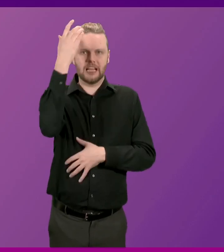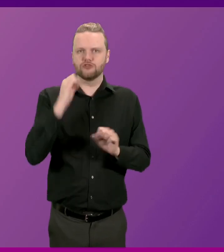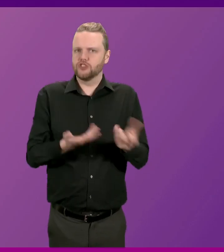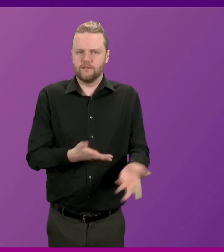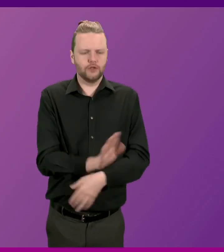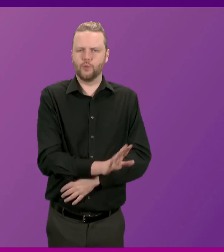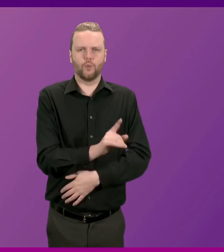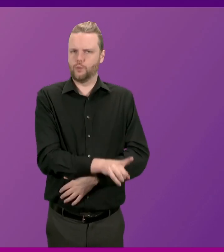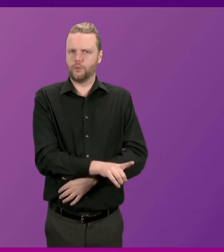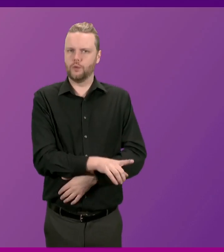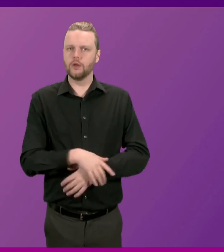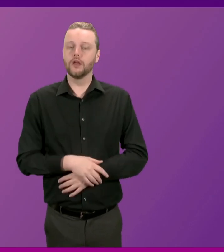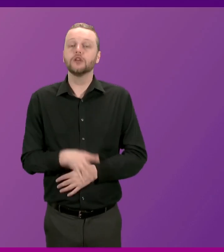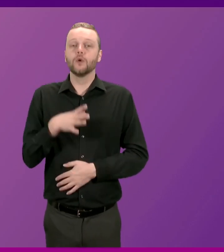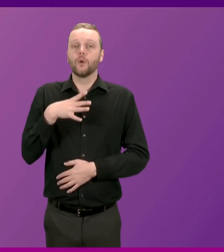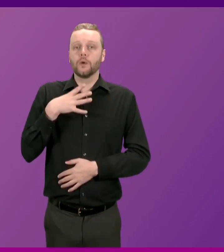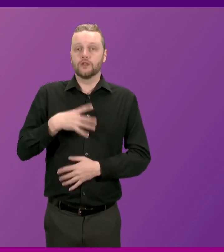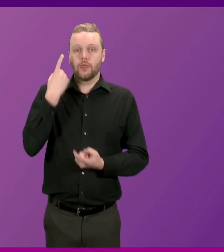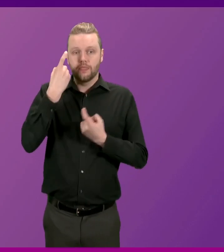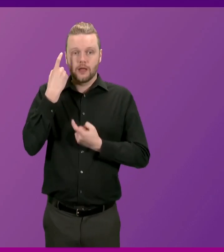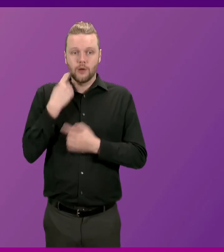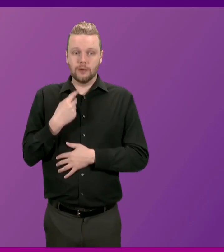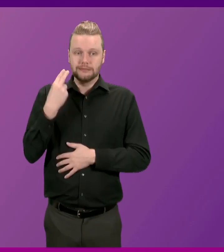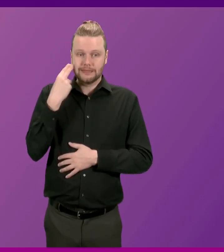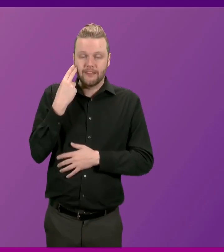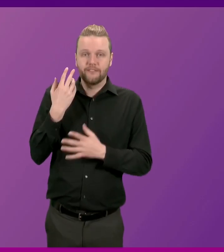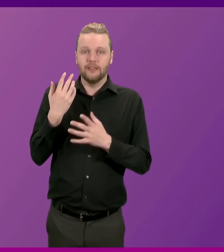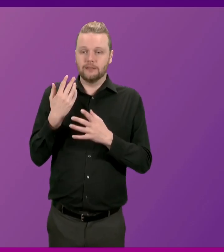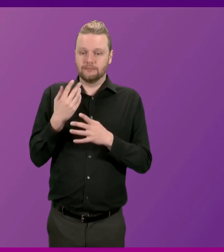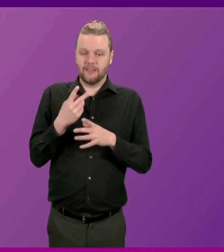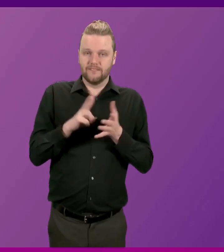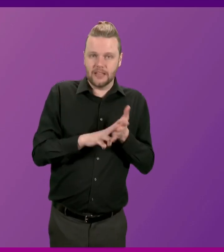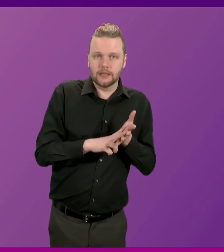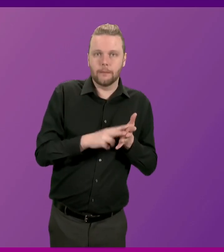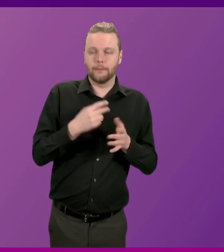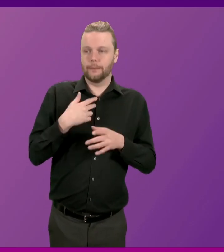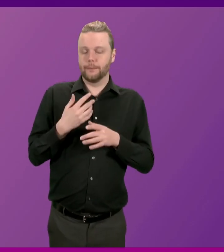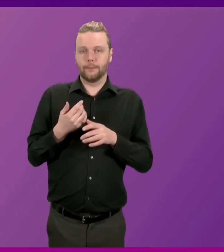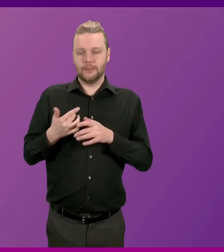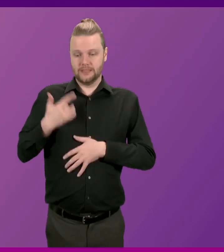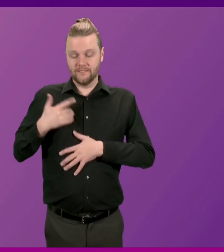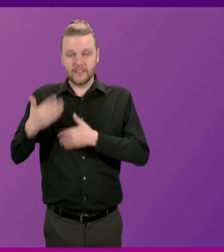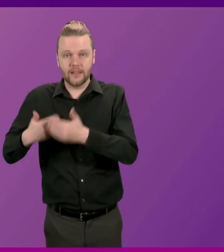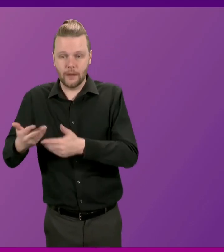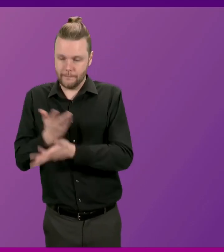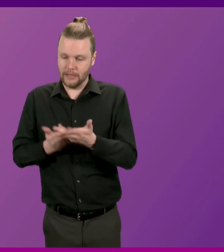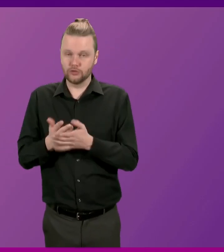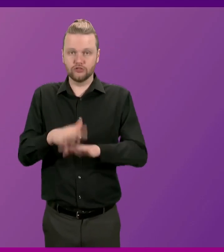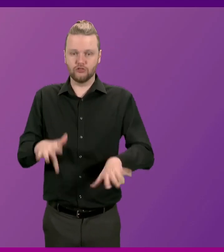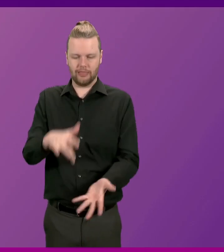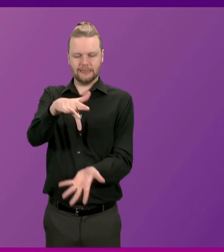think we need to look at provision for deaf victim survivors and their whole family, and make sure children are at the centre of